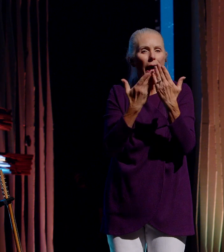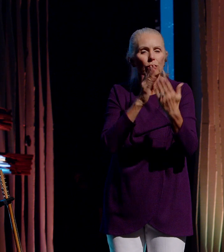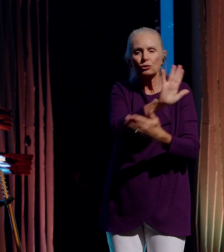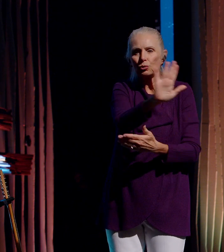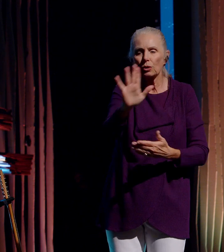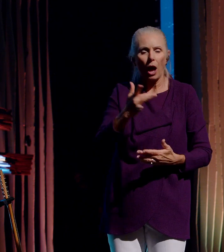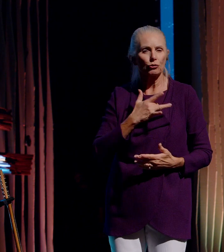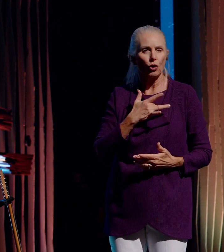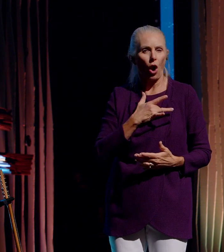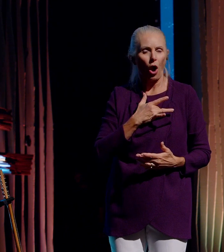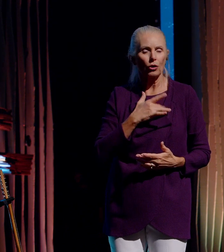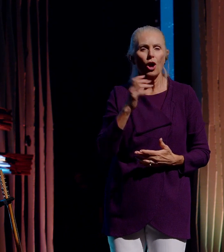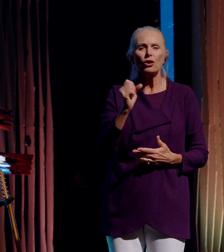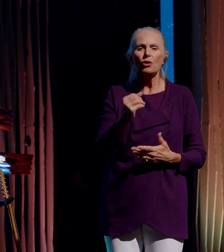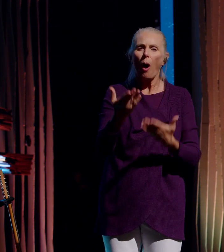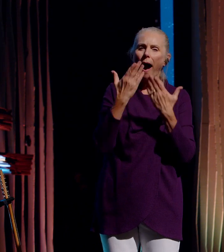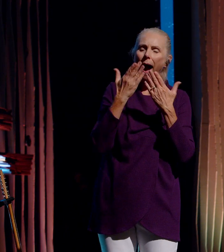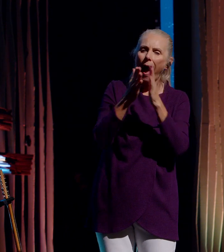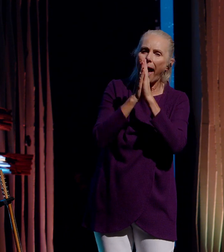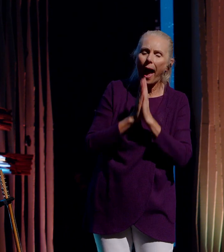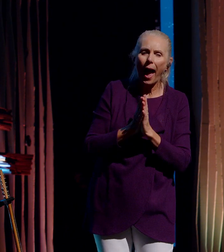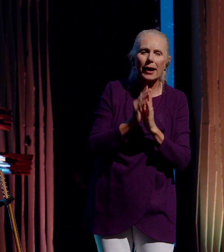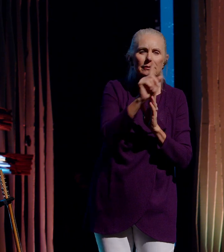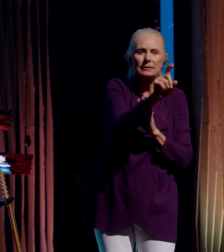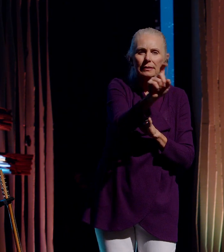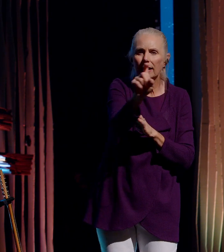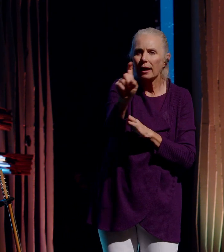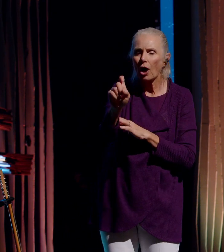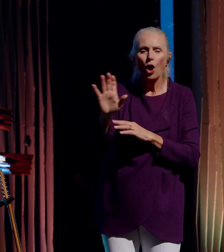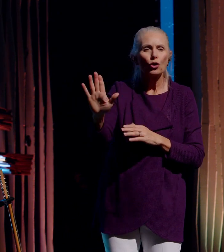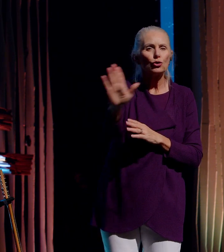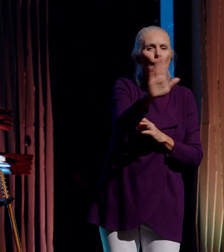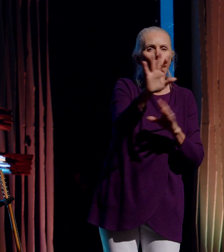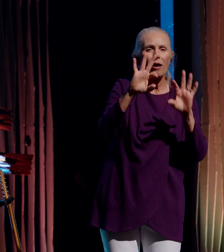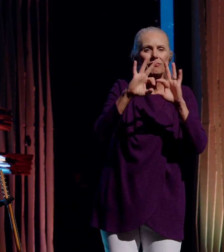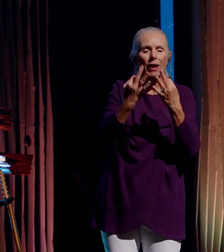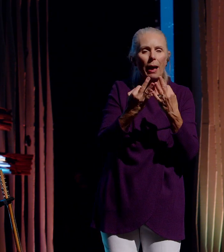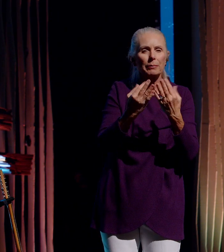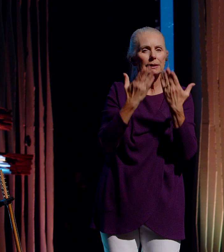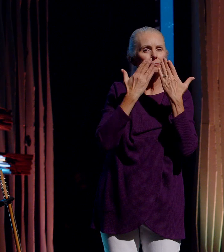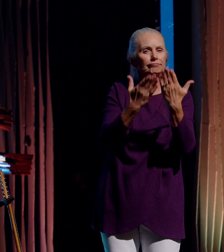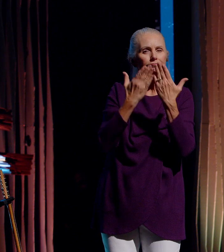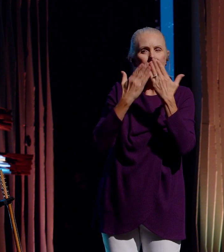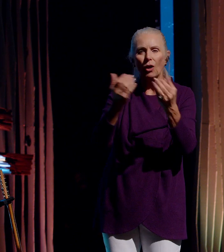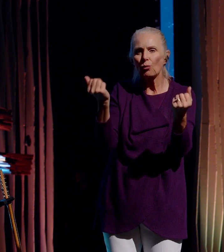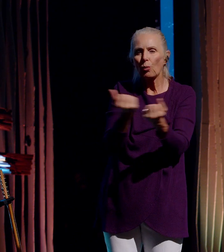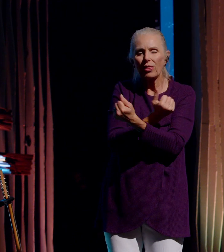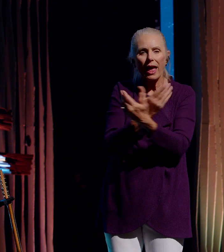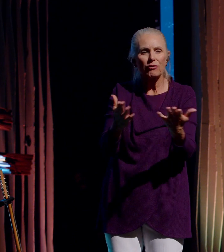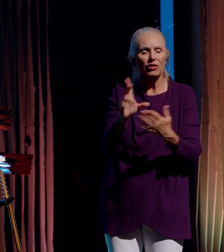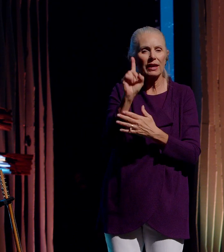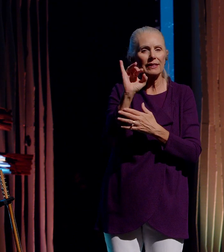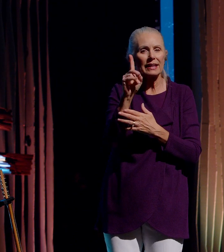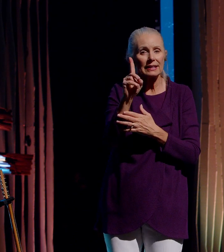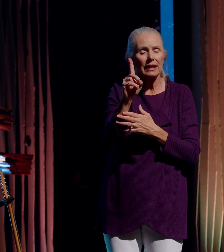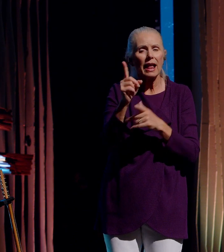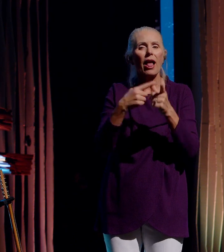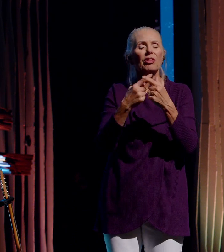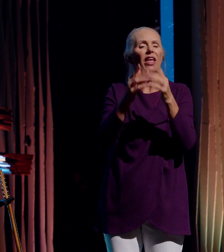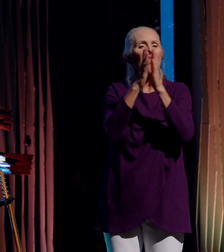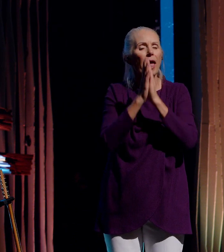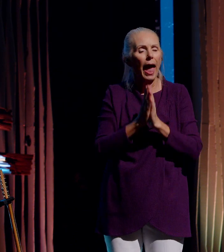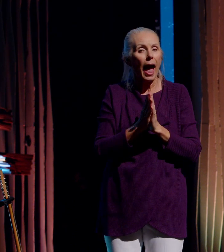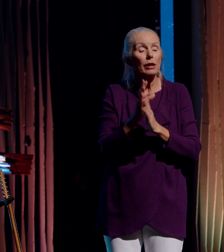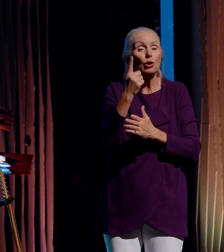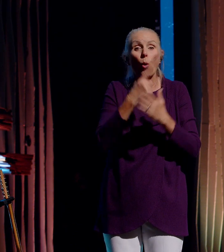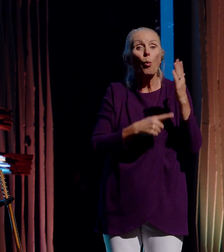would it look like if a family had the mark of gratitude in everything that they did? And then again, we asked, it's like, well, what would it look like if